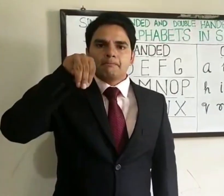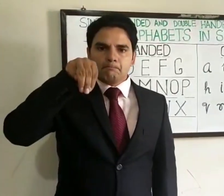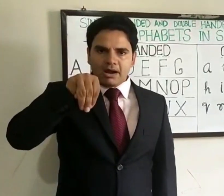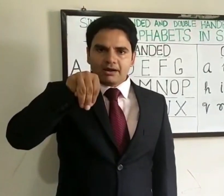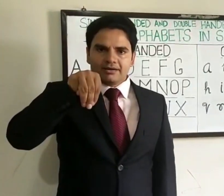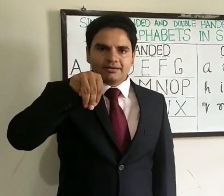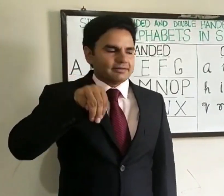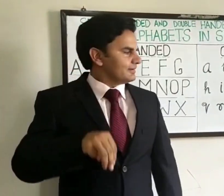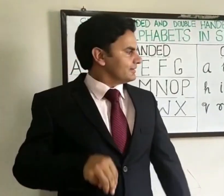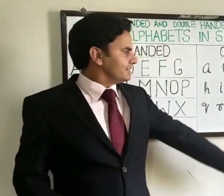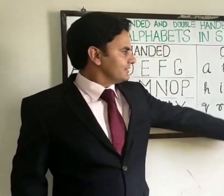M,